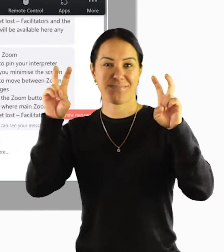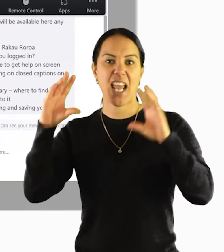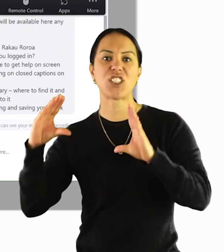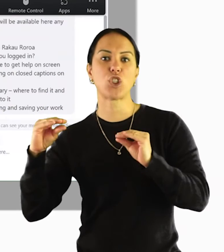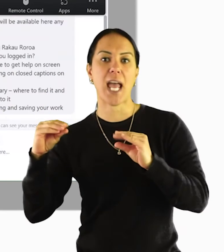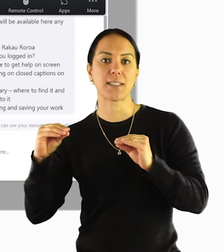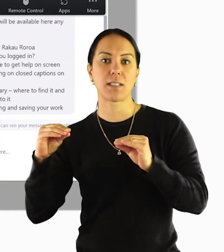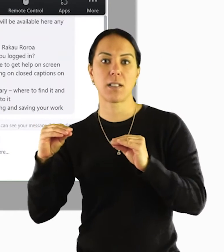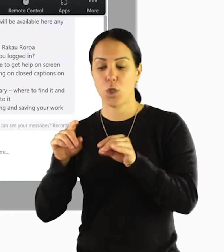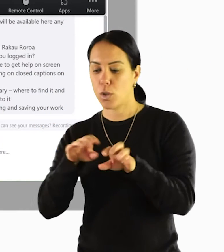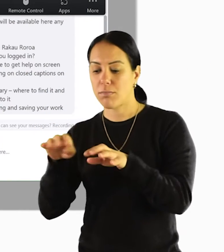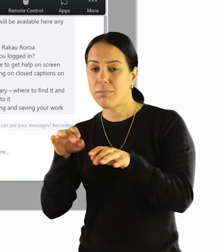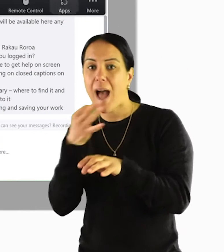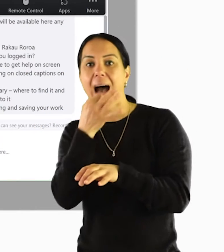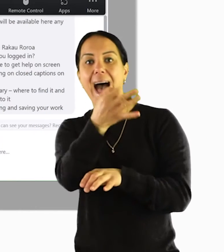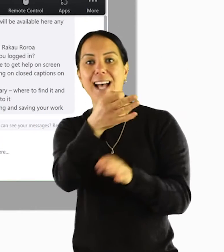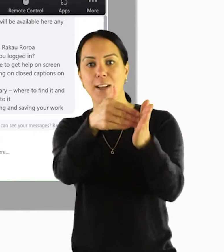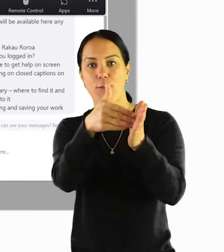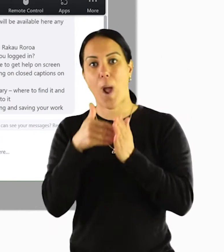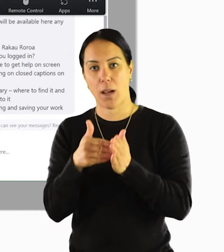This is where you can ask for help.